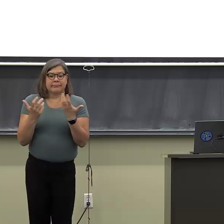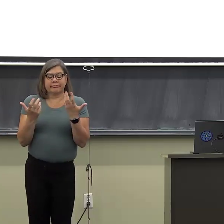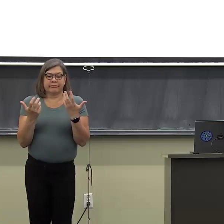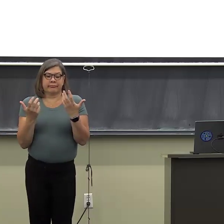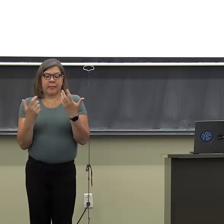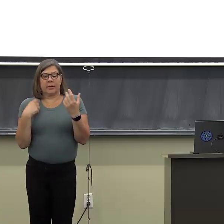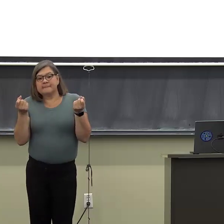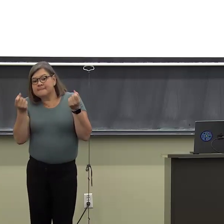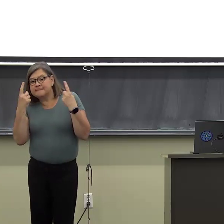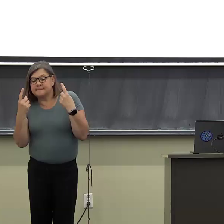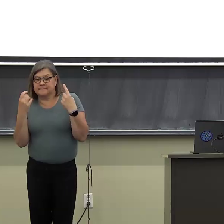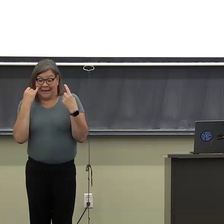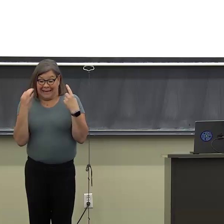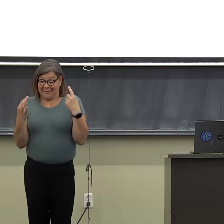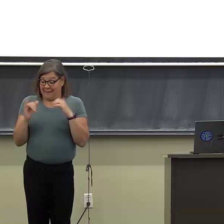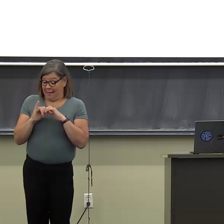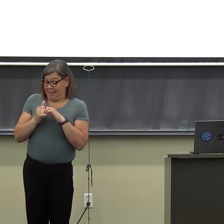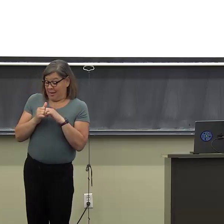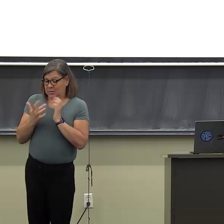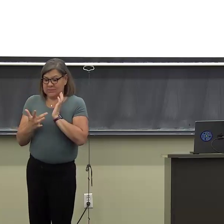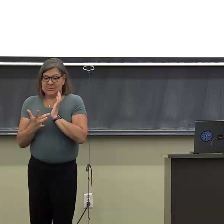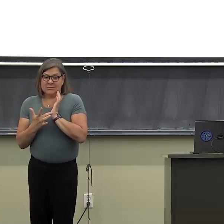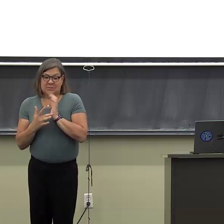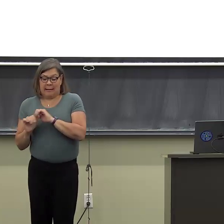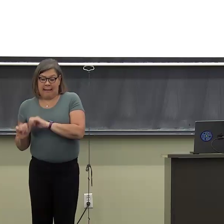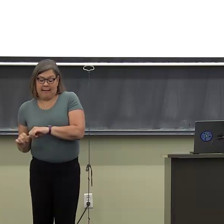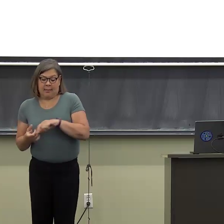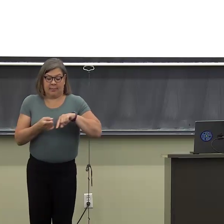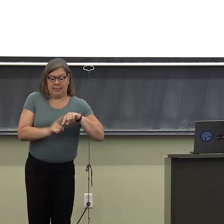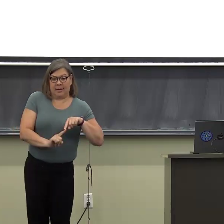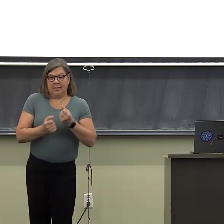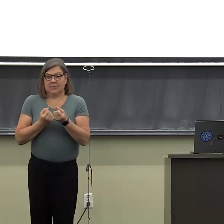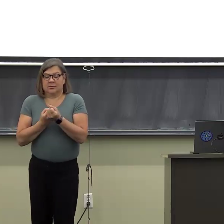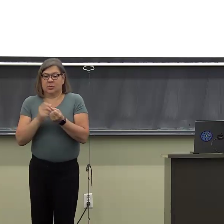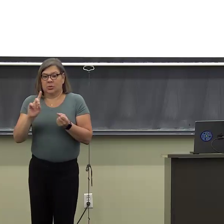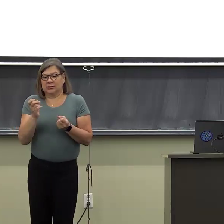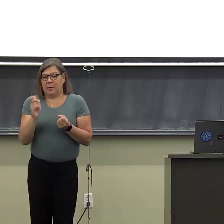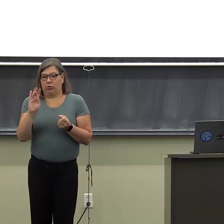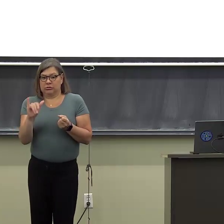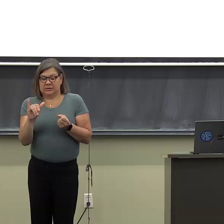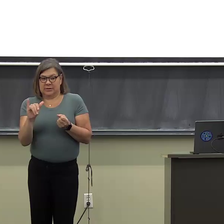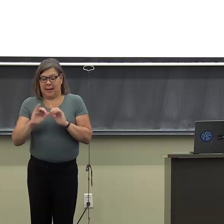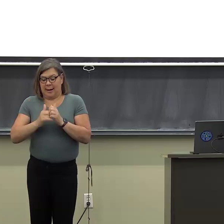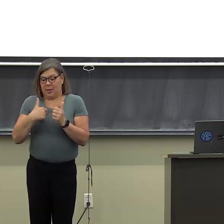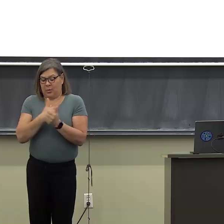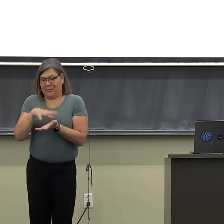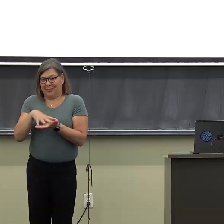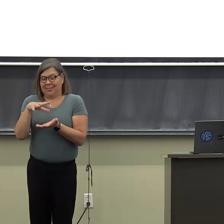in understanding if and how technology can and can't support democracy and how we live